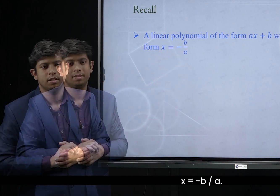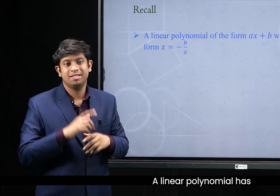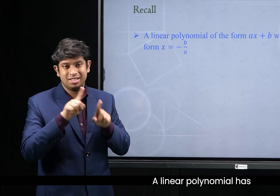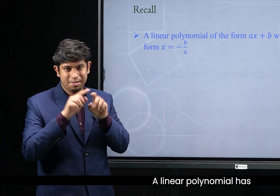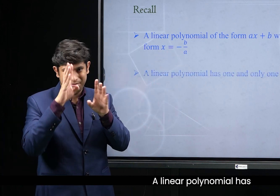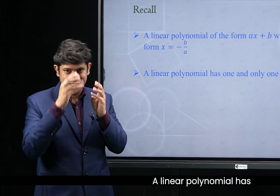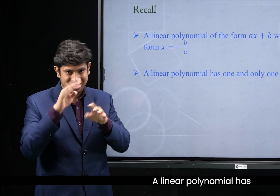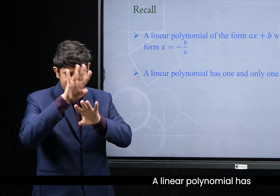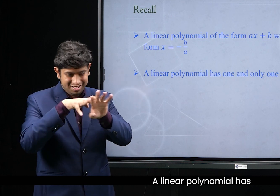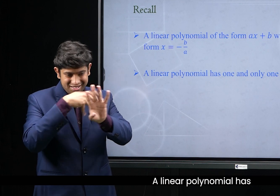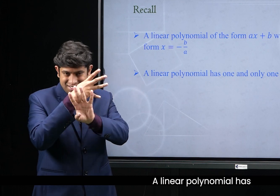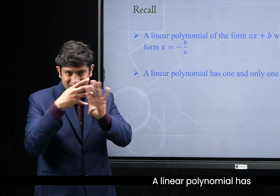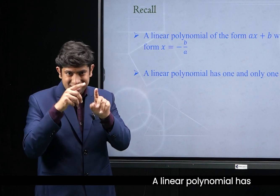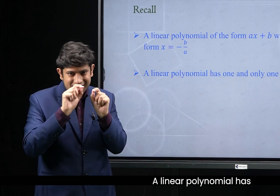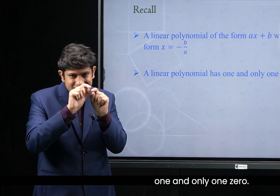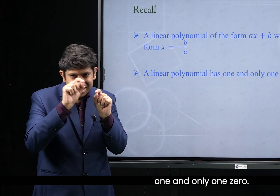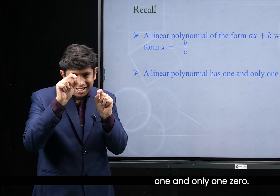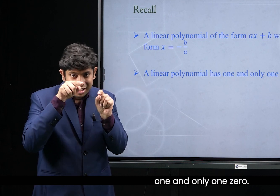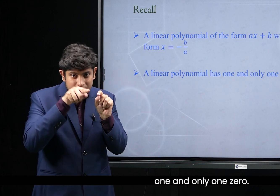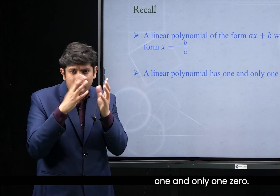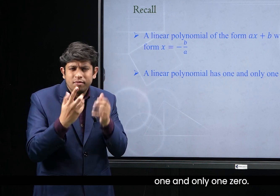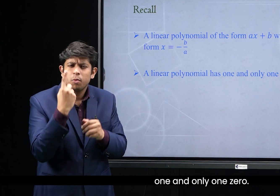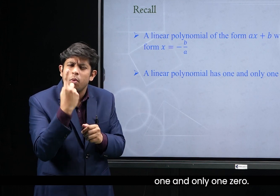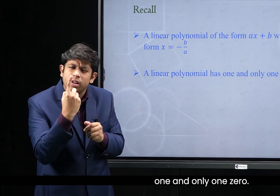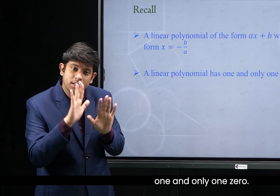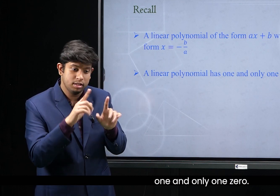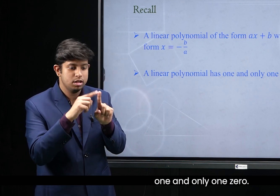A linear polynomial has one and only one zero.